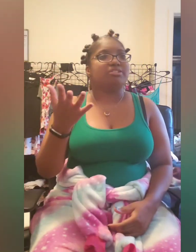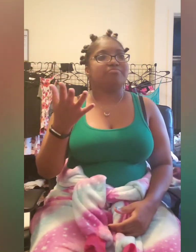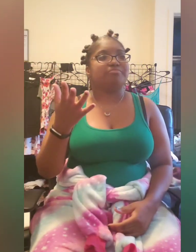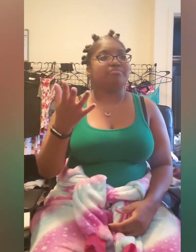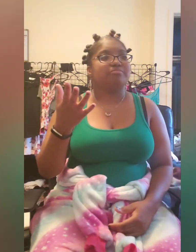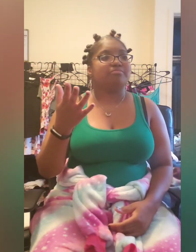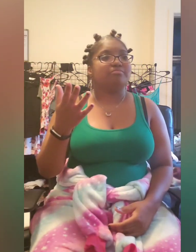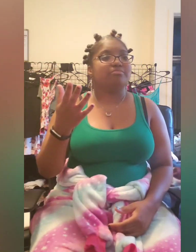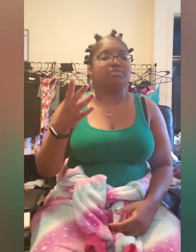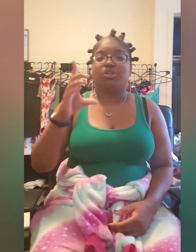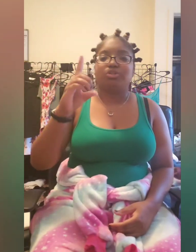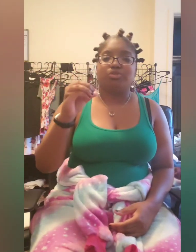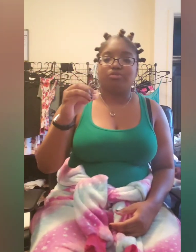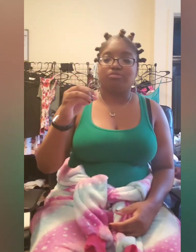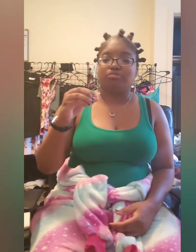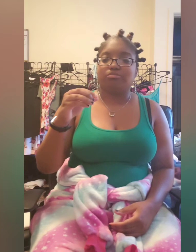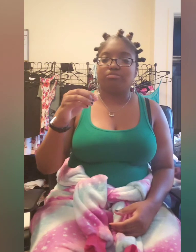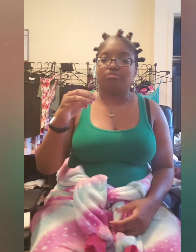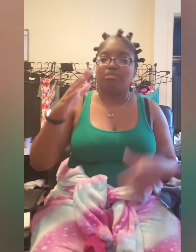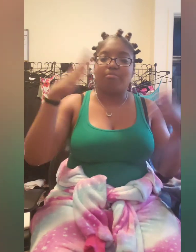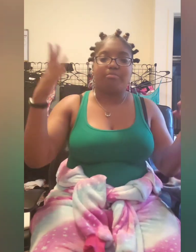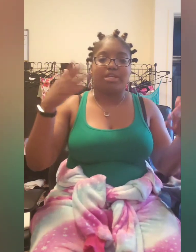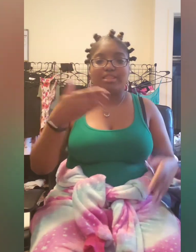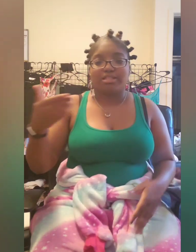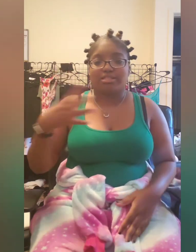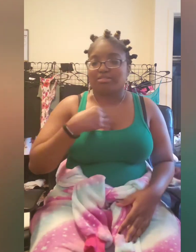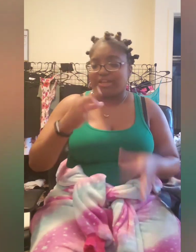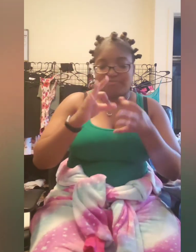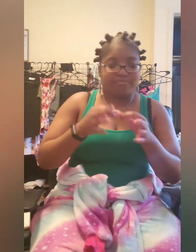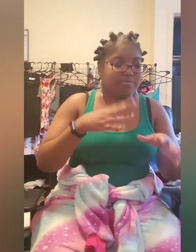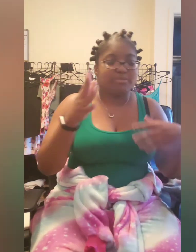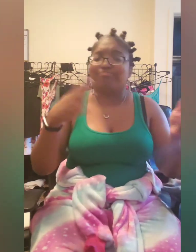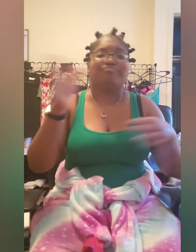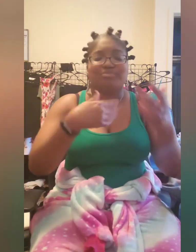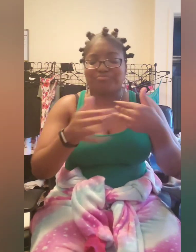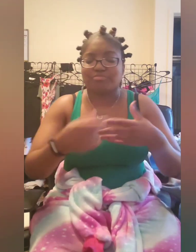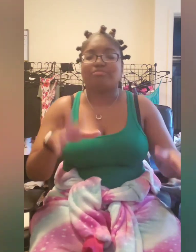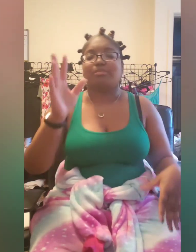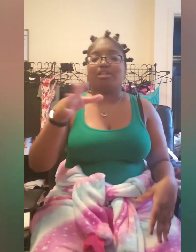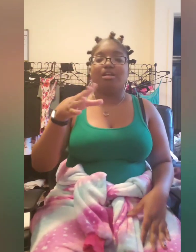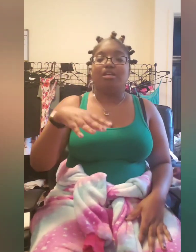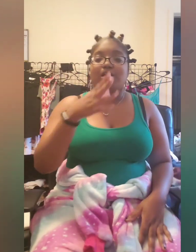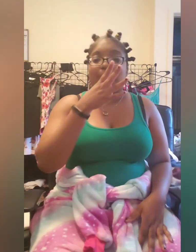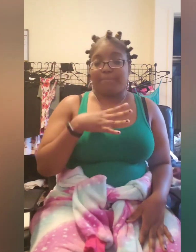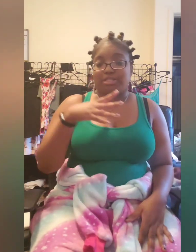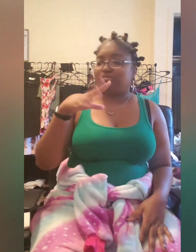you know, tall, sexy, you know, being real macho. They're funny.